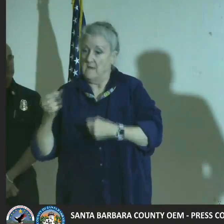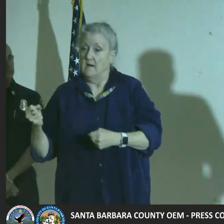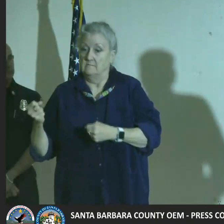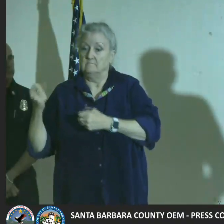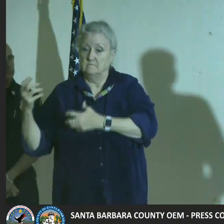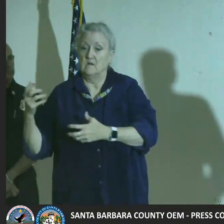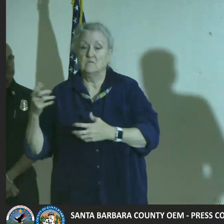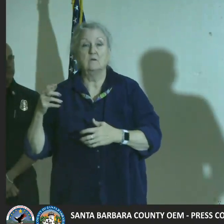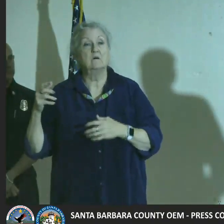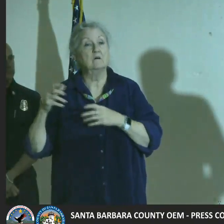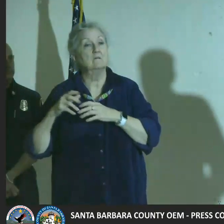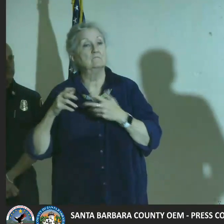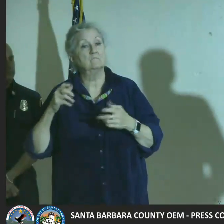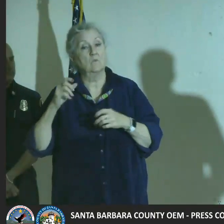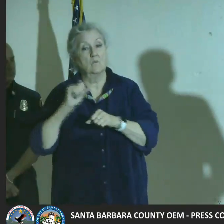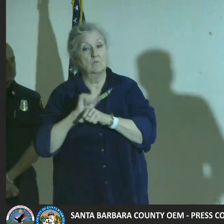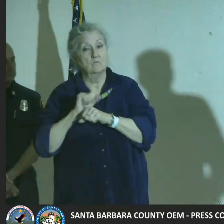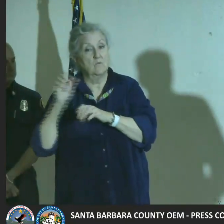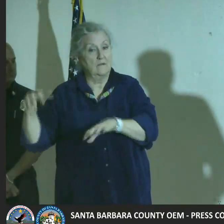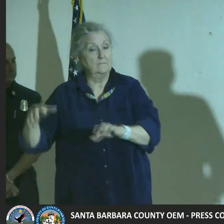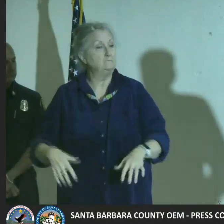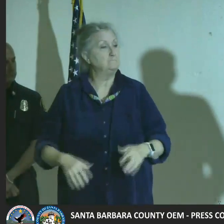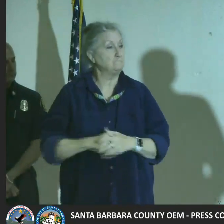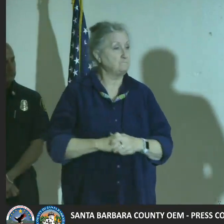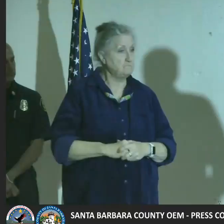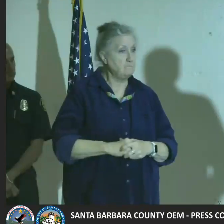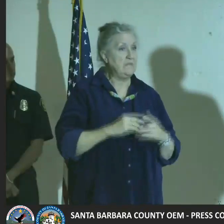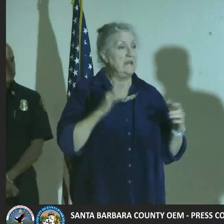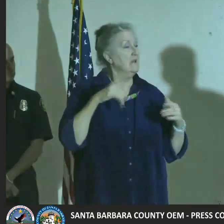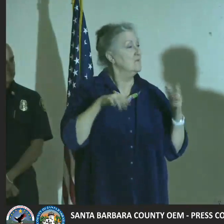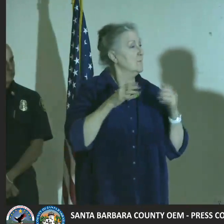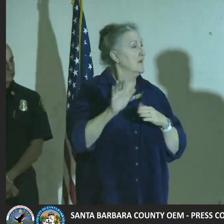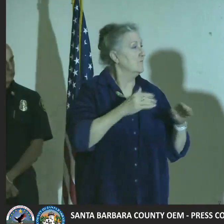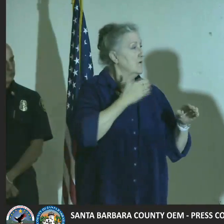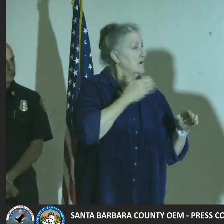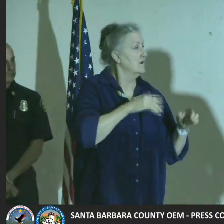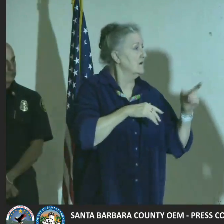everything kind of behaved fairly well down on the south coast.